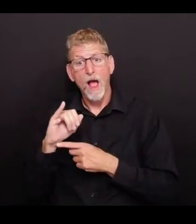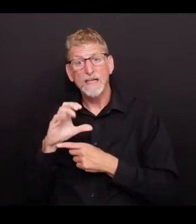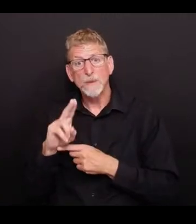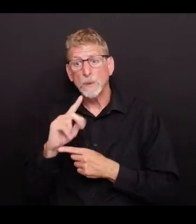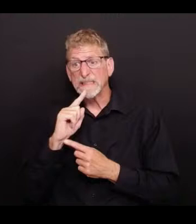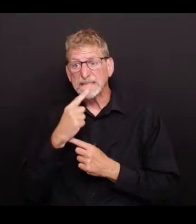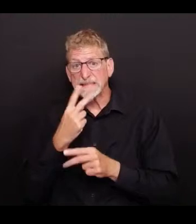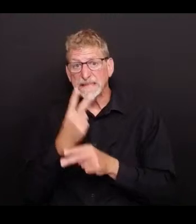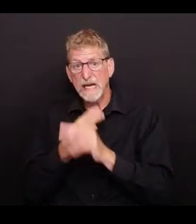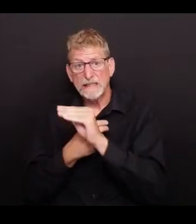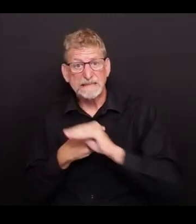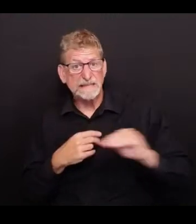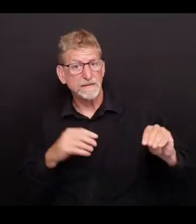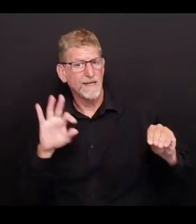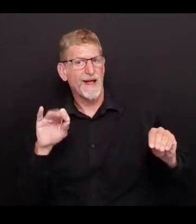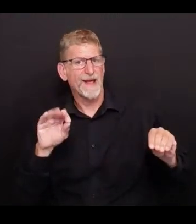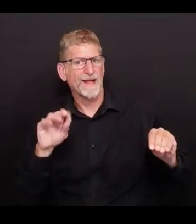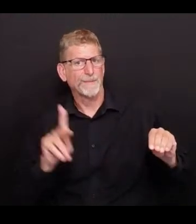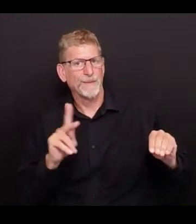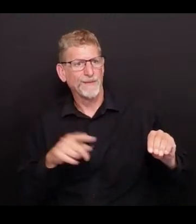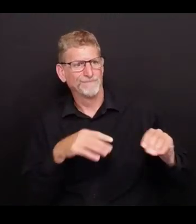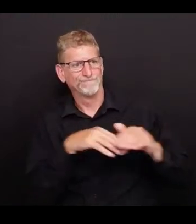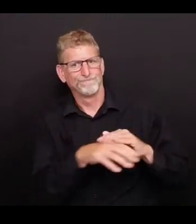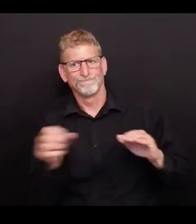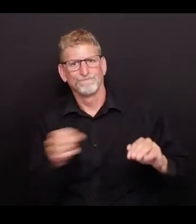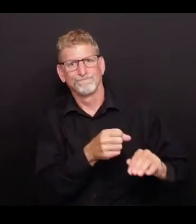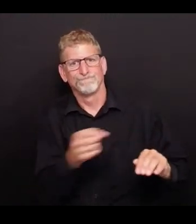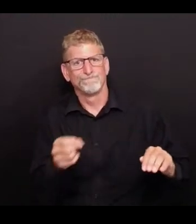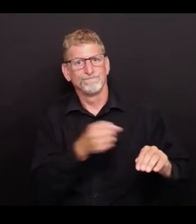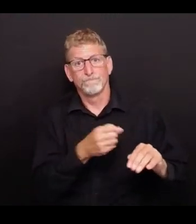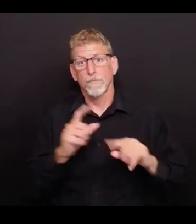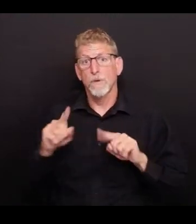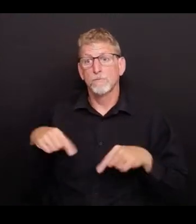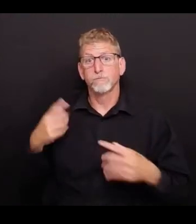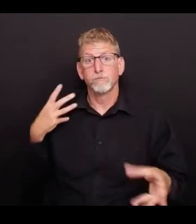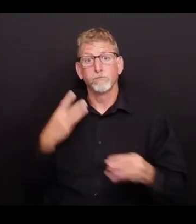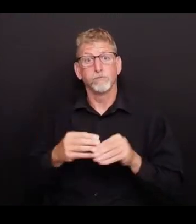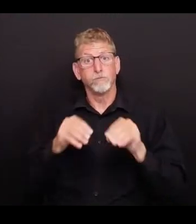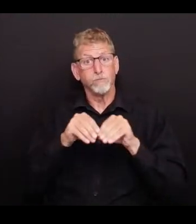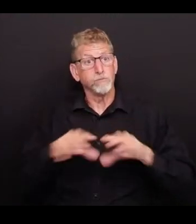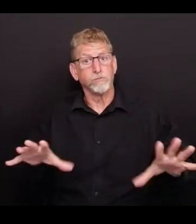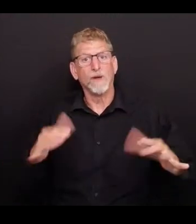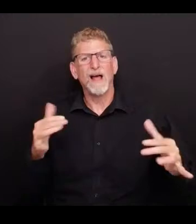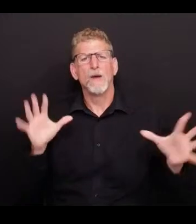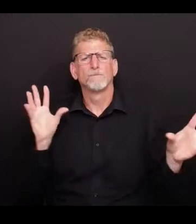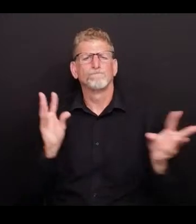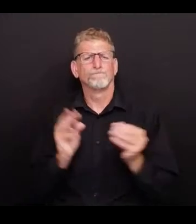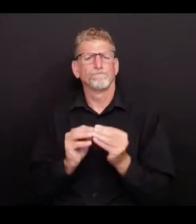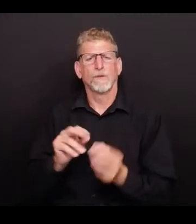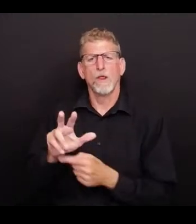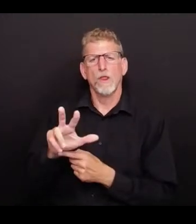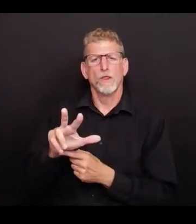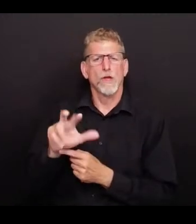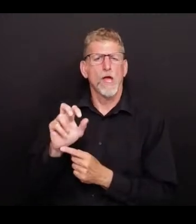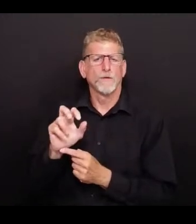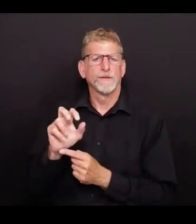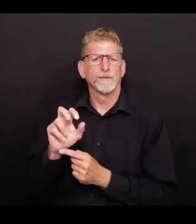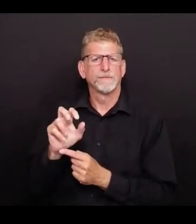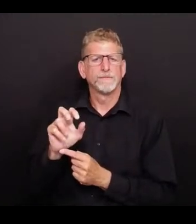in intensive care. And since the start of the pandemic, there have been a total of